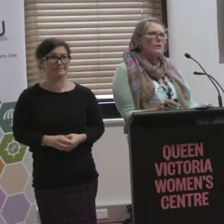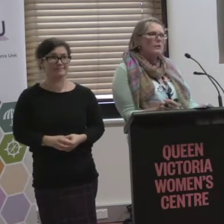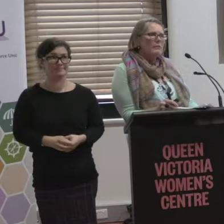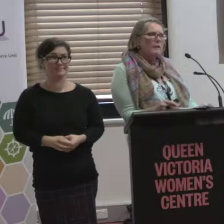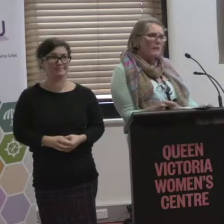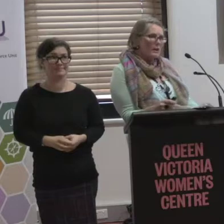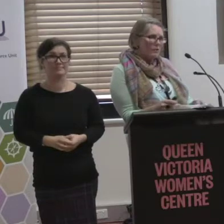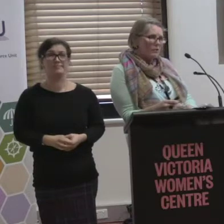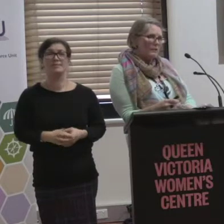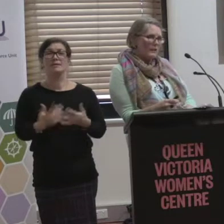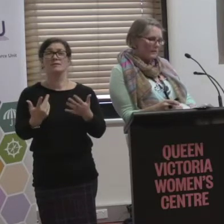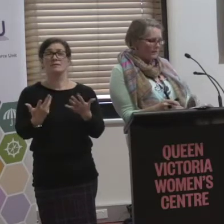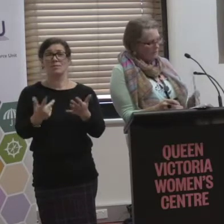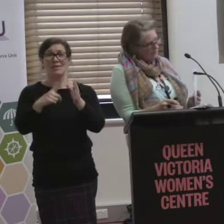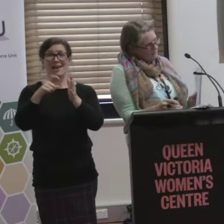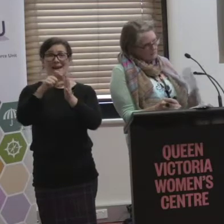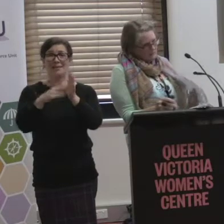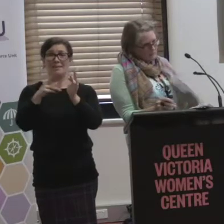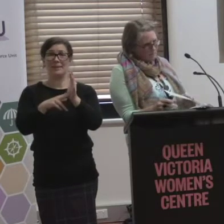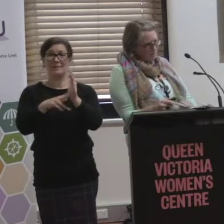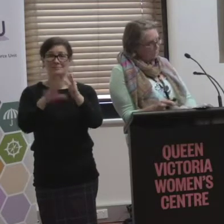Administration solely around financial affairs.